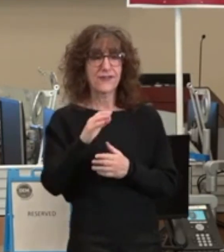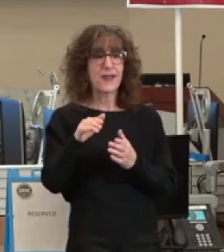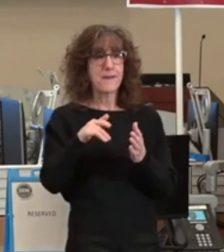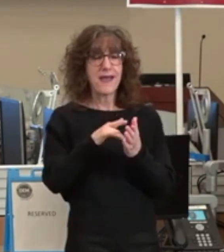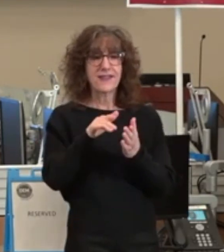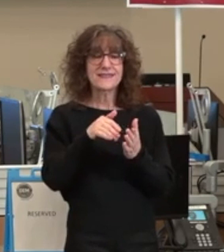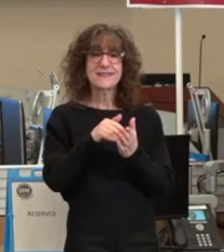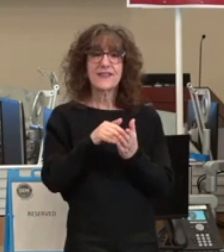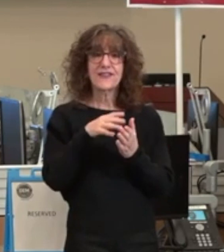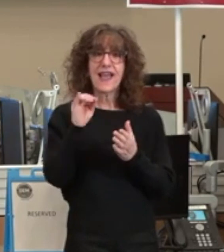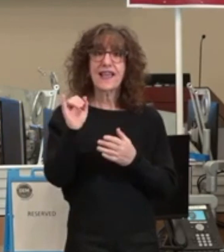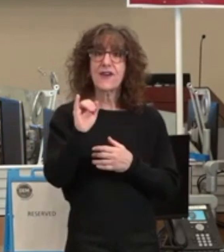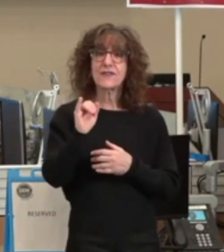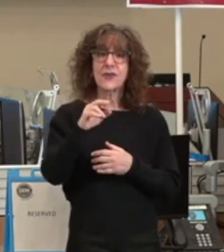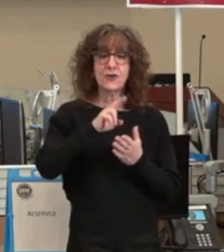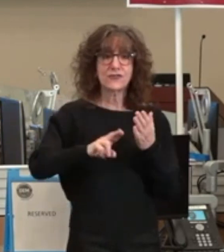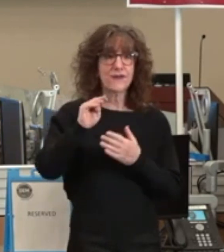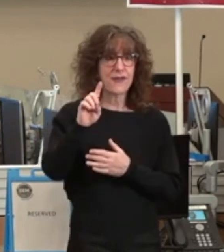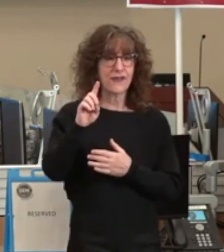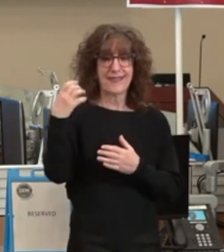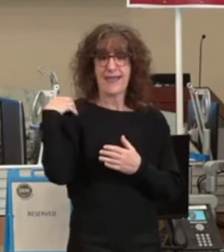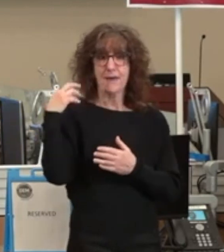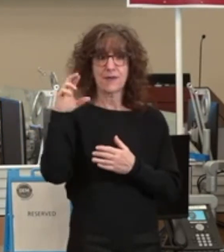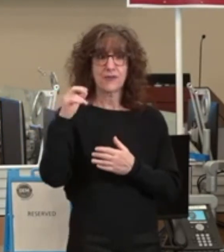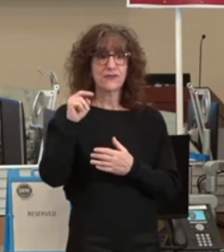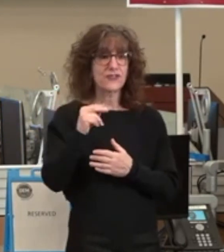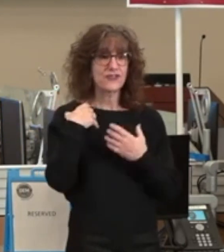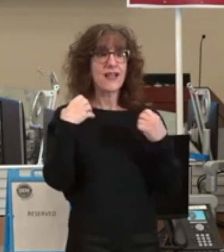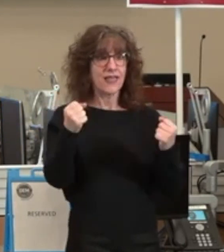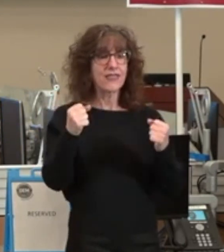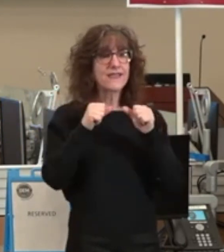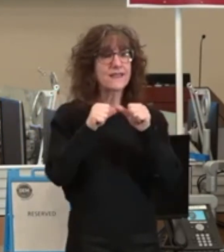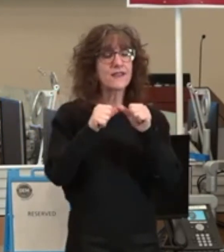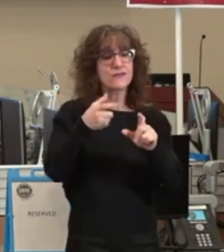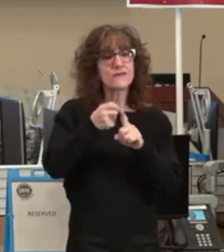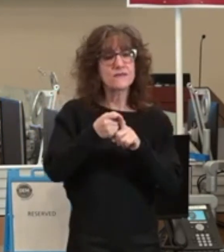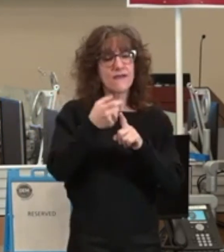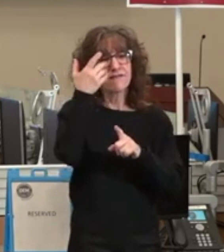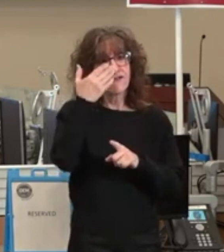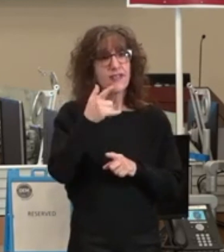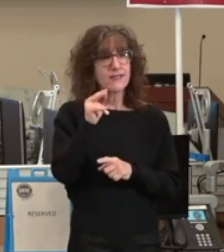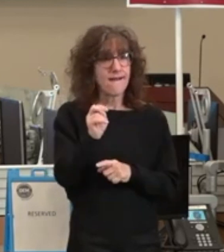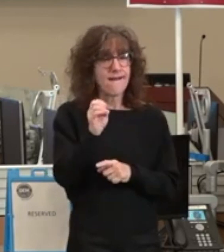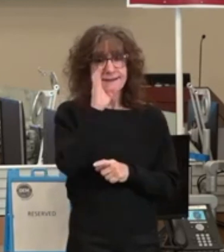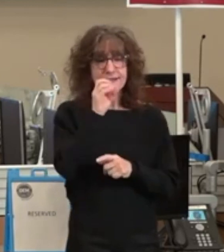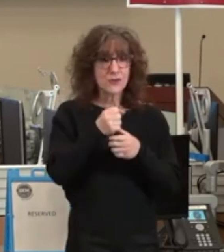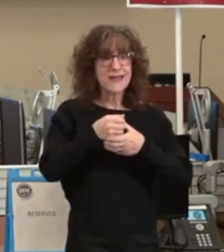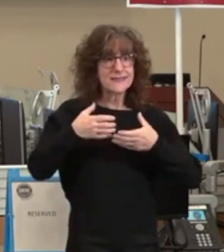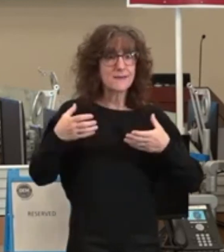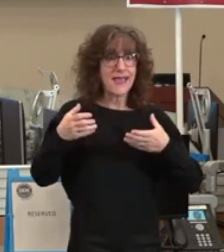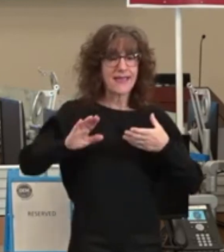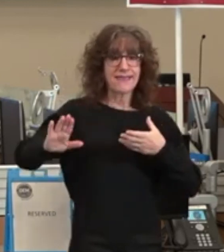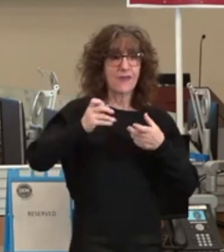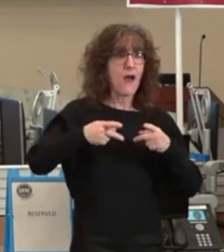Prince Georgians. And the University of Maryland Capital Region Health continues to vaccinate frontline health providers and seeking to expand